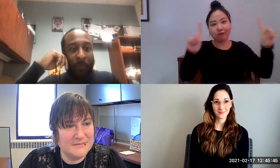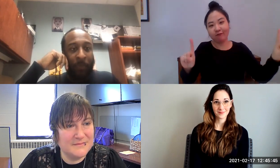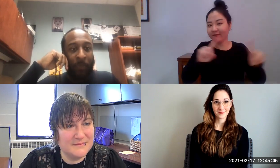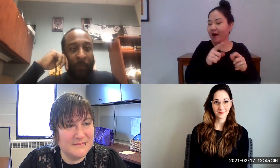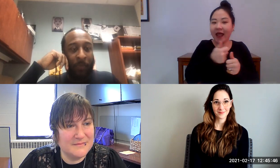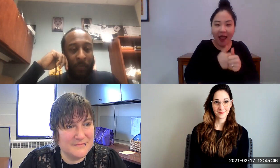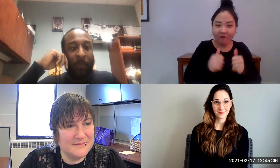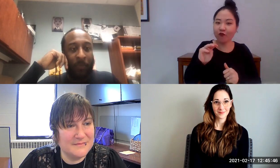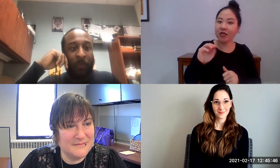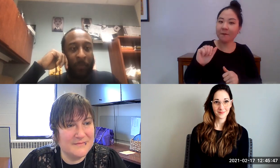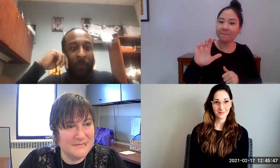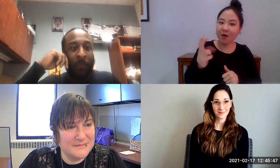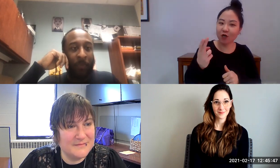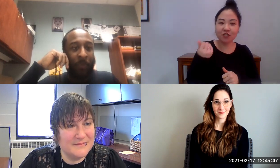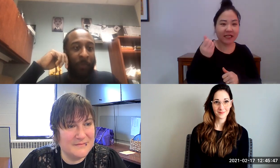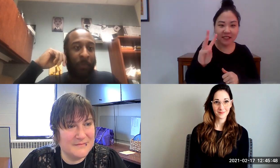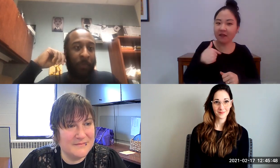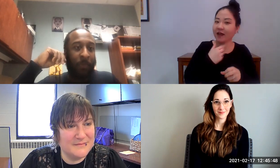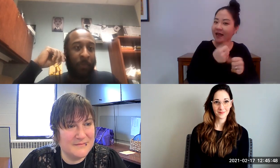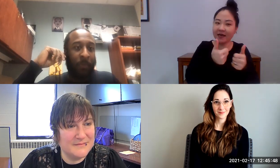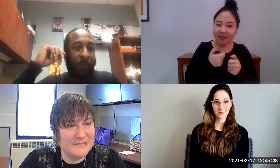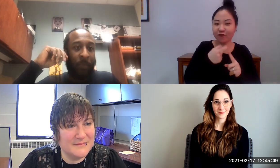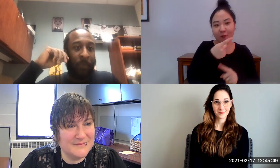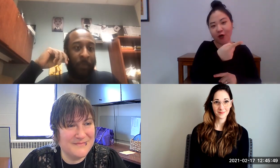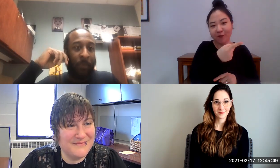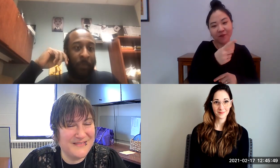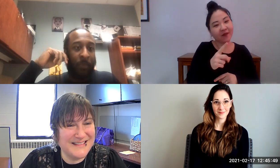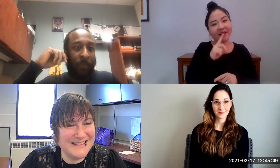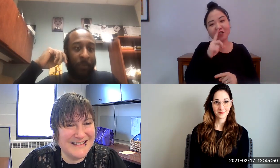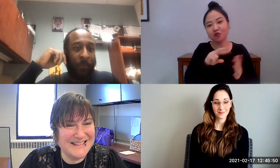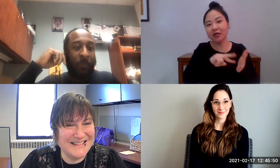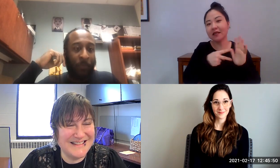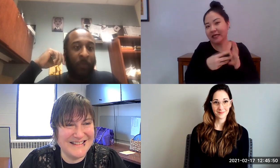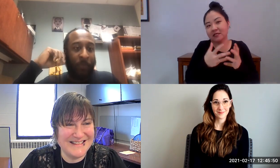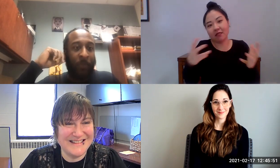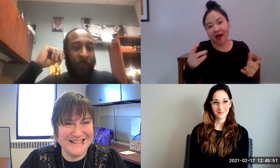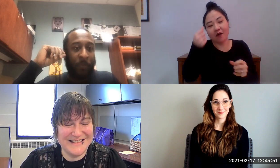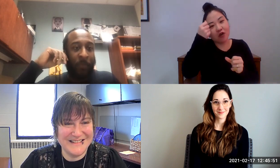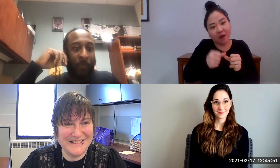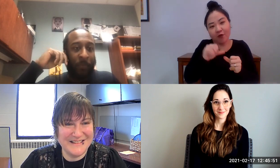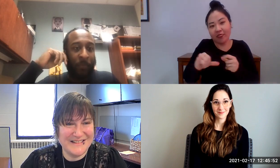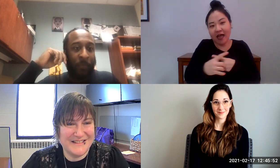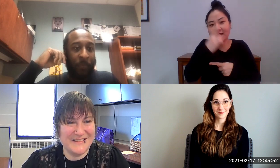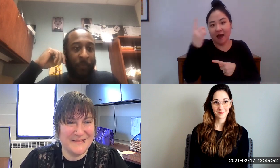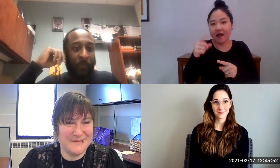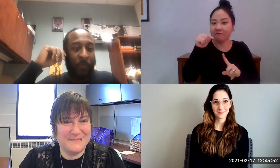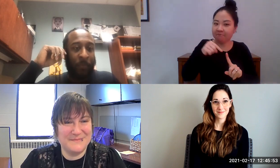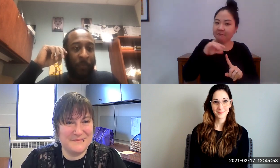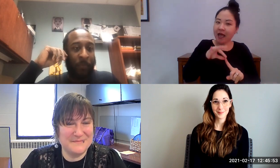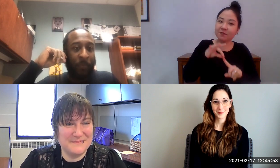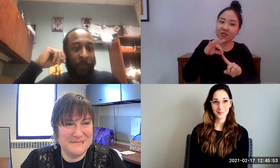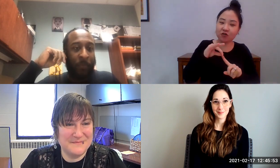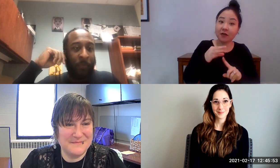So, but every March 16th, I get a text from her. And that just really means a lot, remembering that